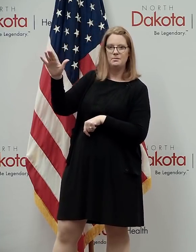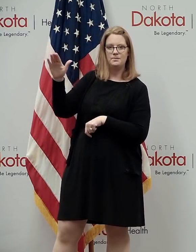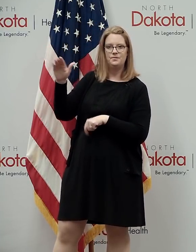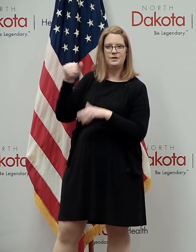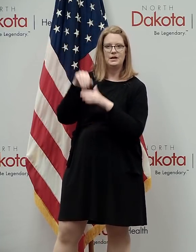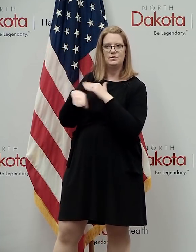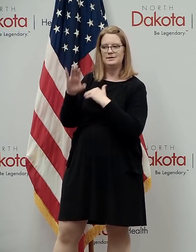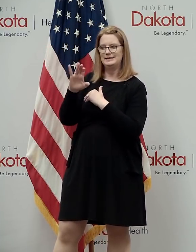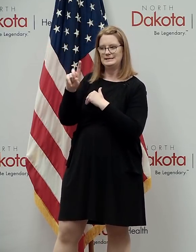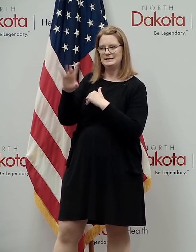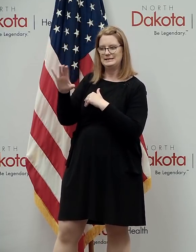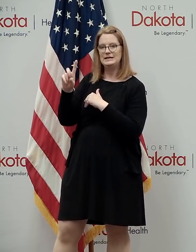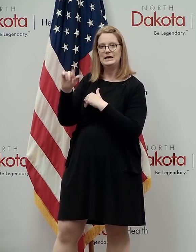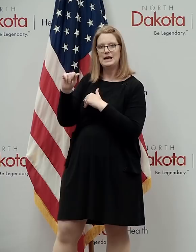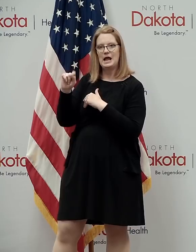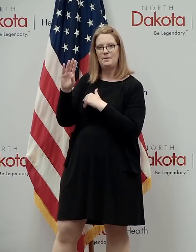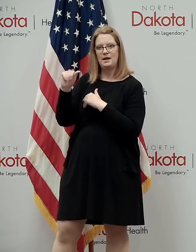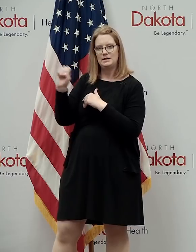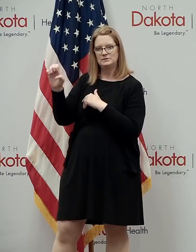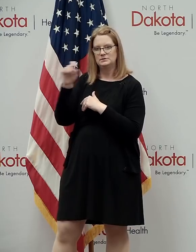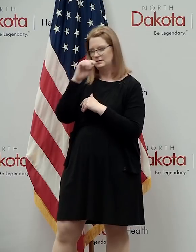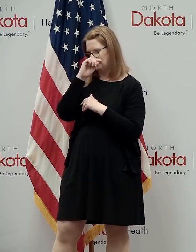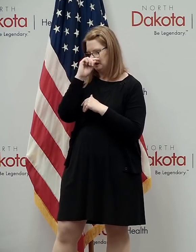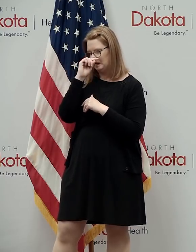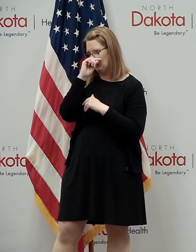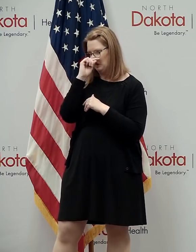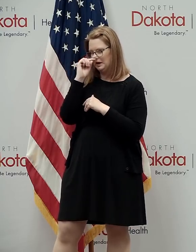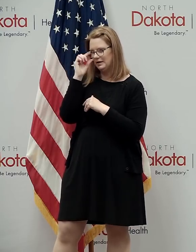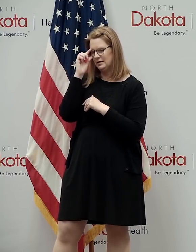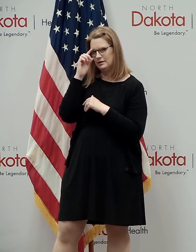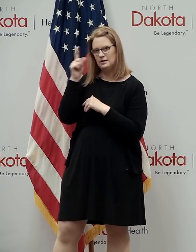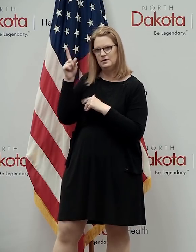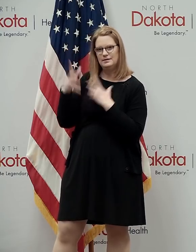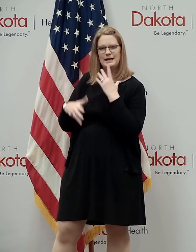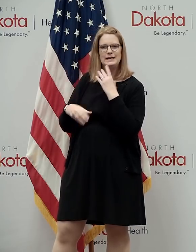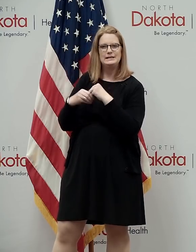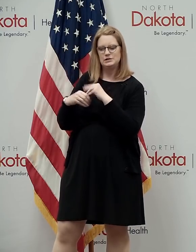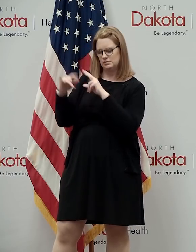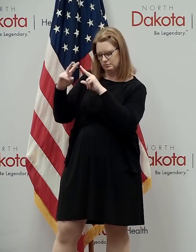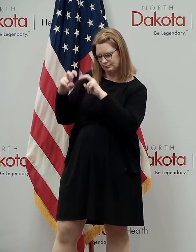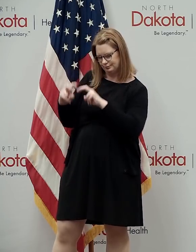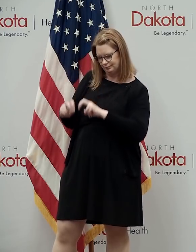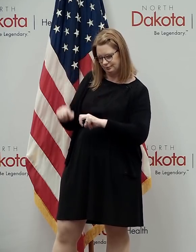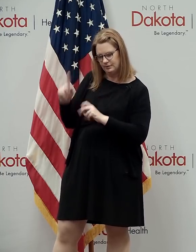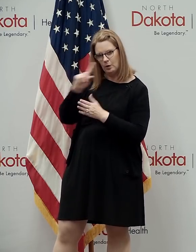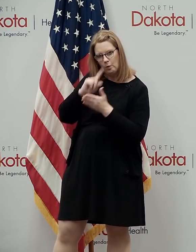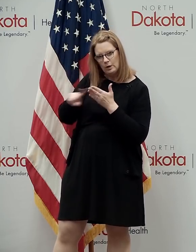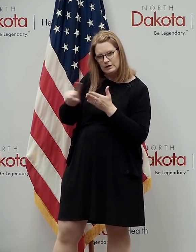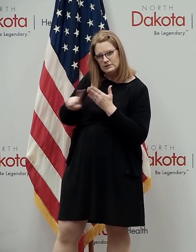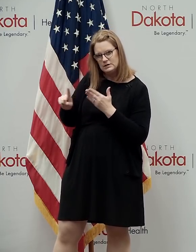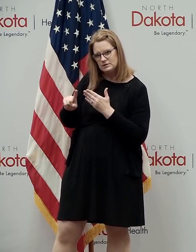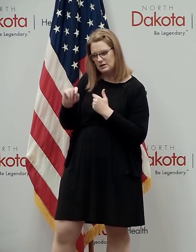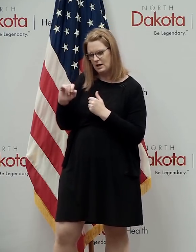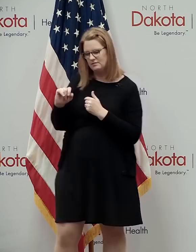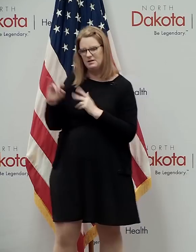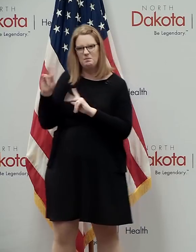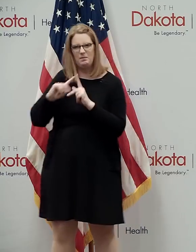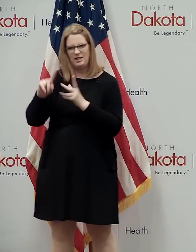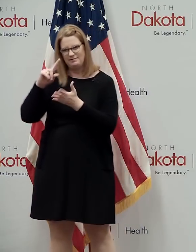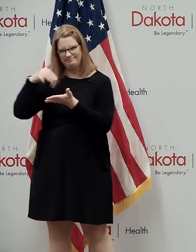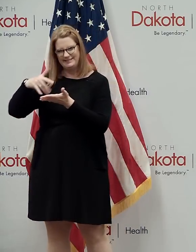goes into CDC's database. And that's where that additional analysis by researchers and epidemiologists will